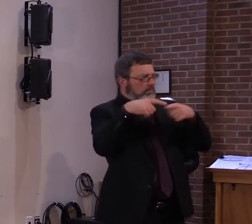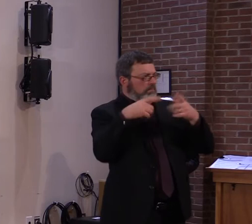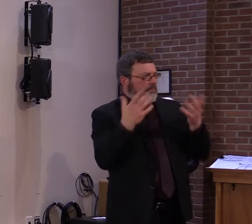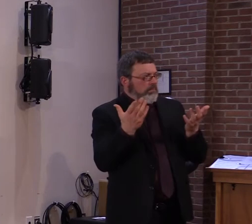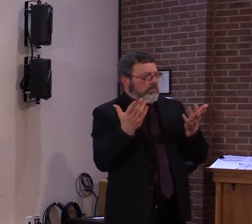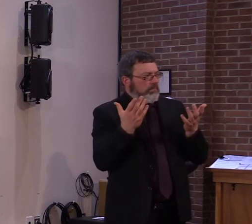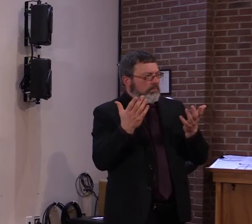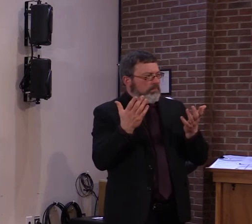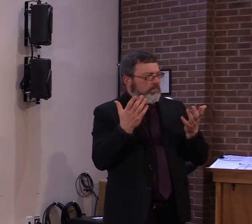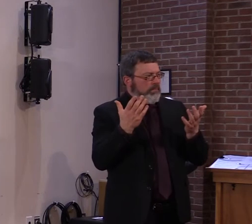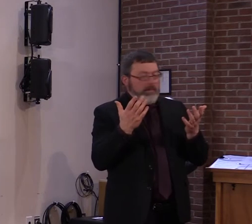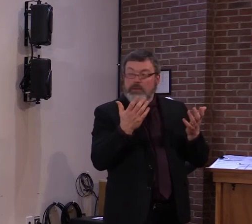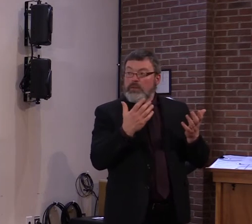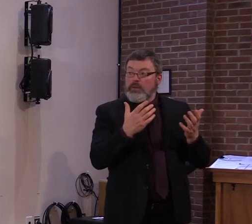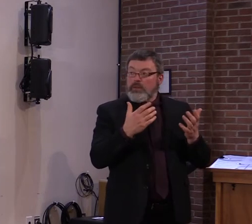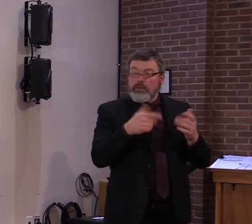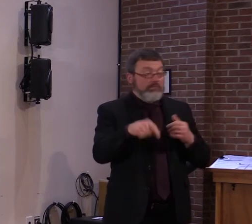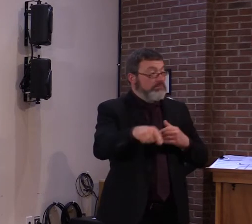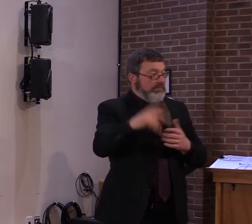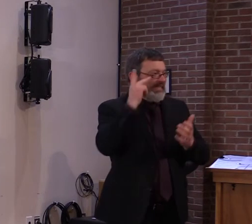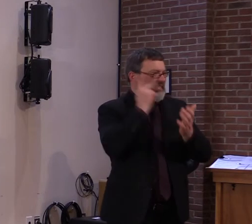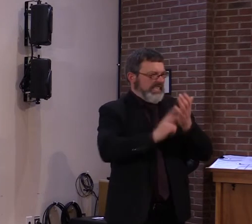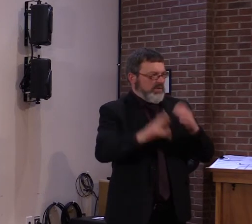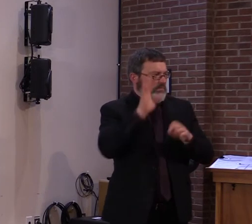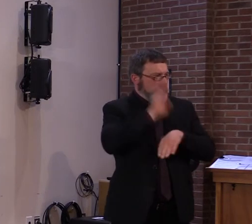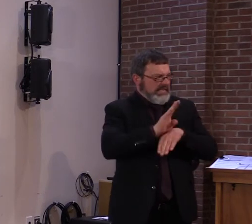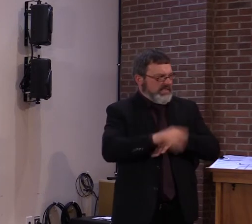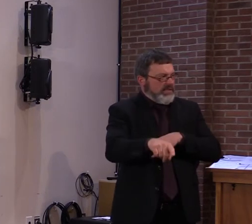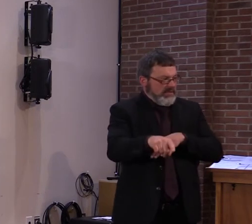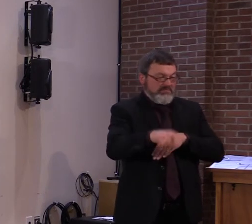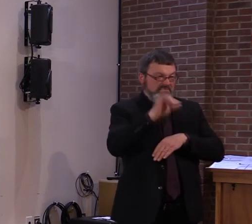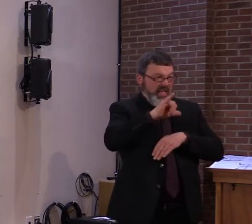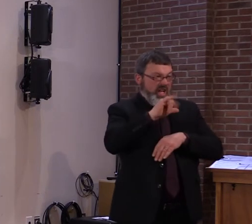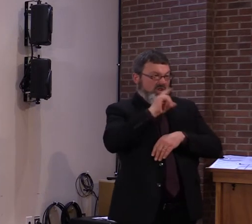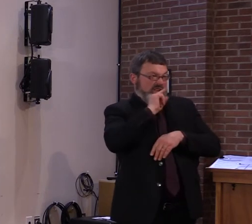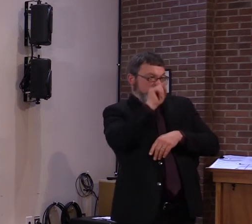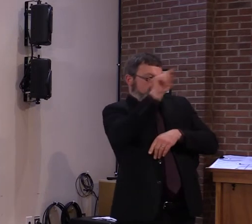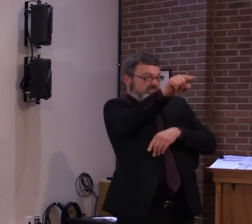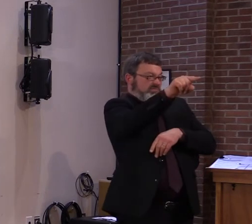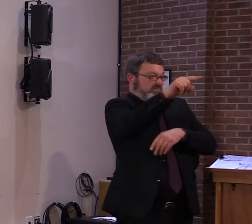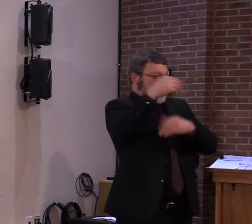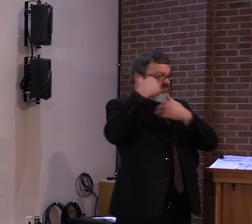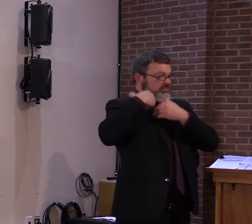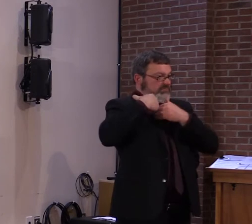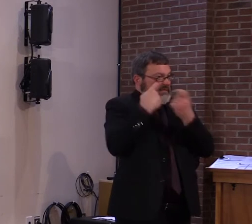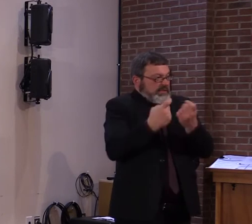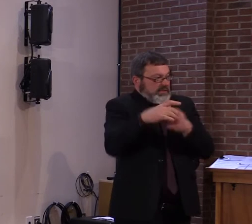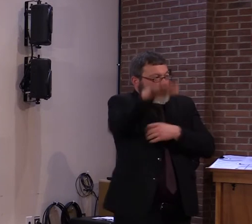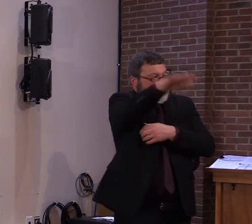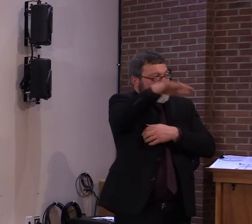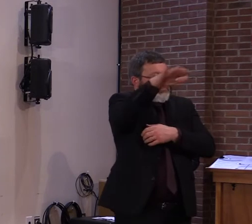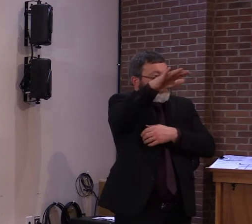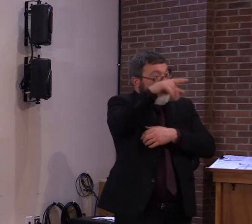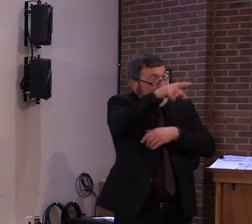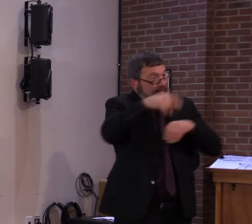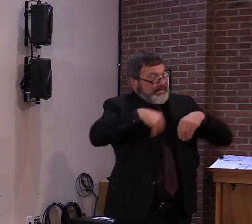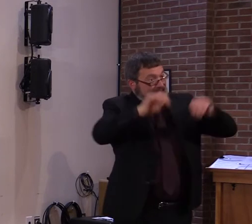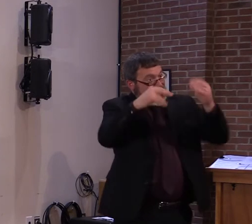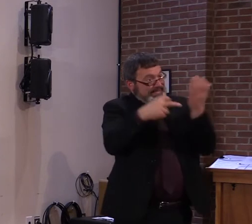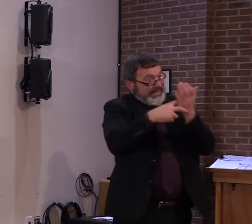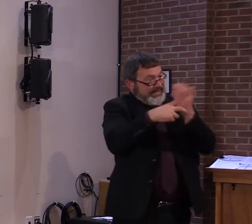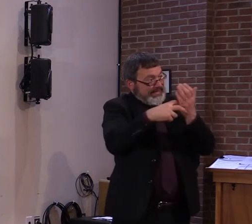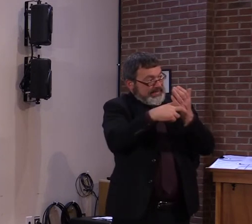to find an appropriate path to do that. So you might imagine that when they sell a ski ticket, they would ask for